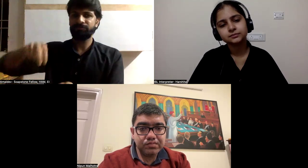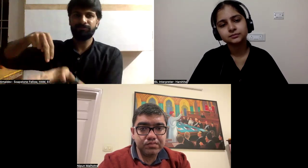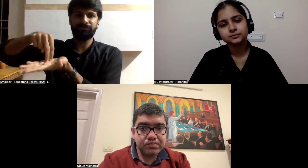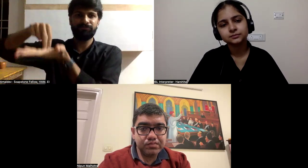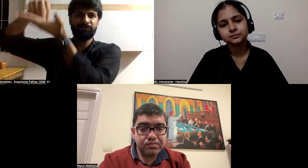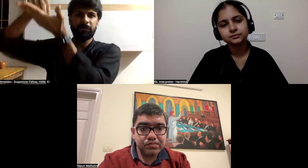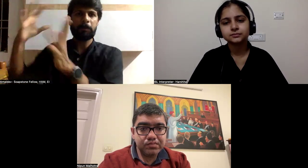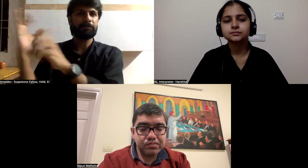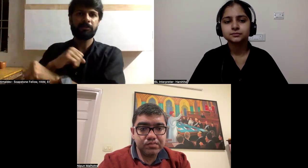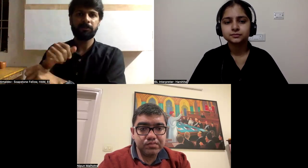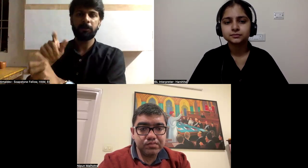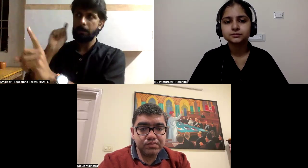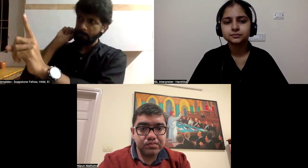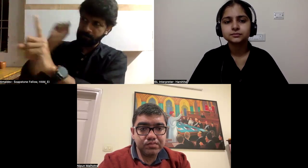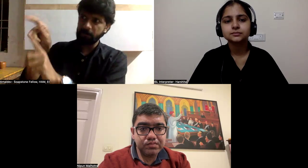share